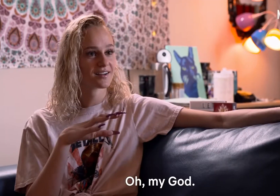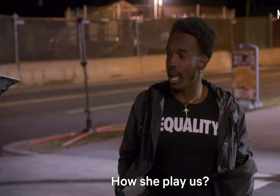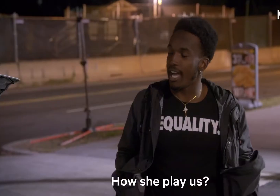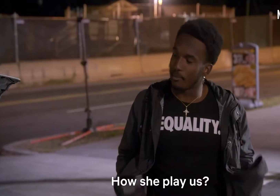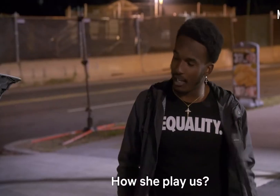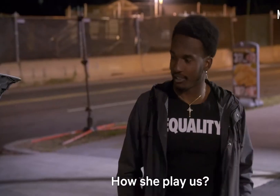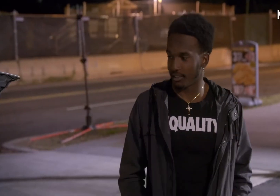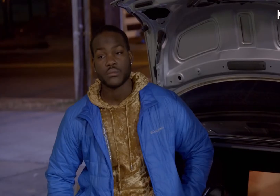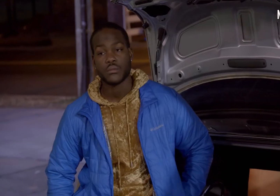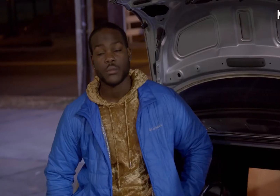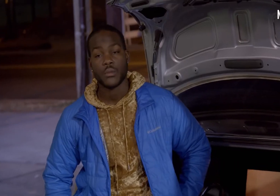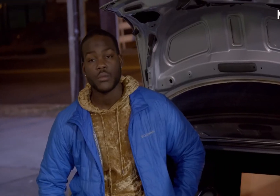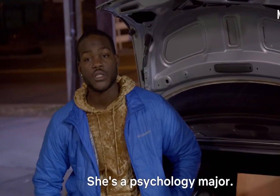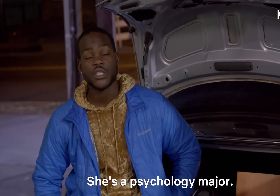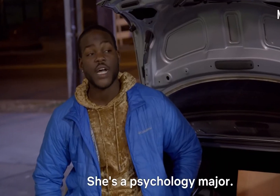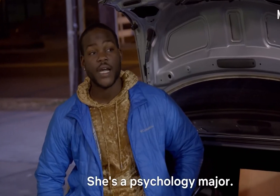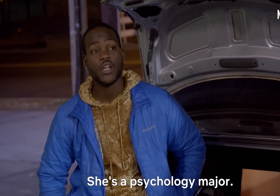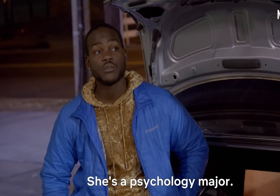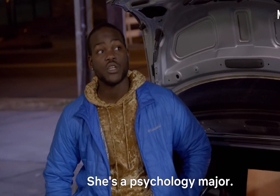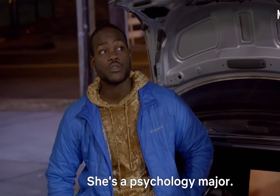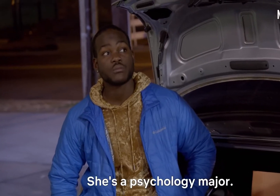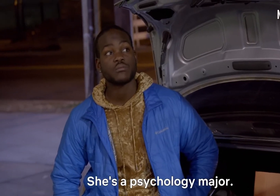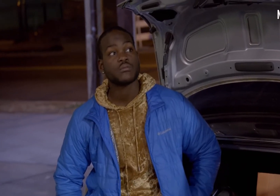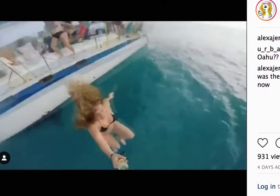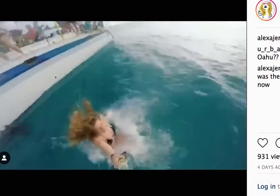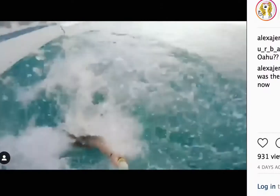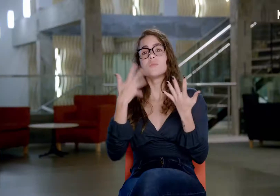Oh. How she play us? She a psychology major.